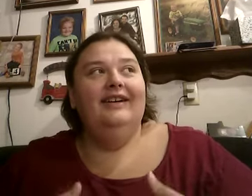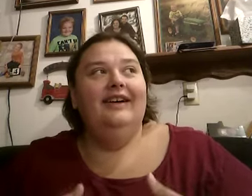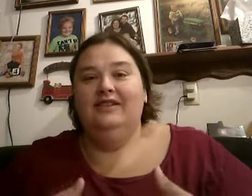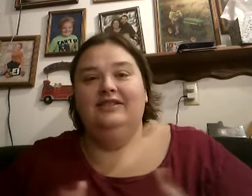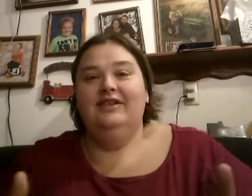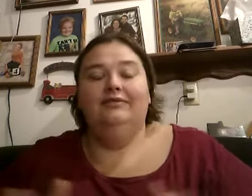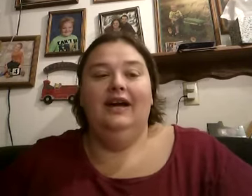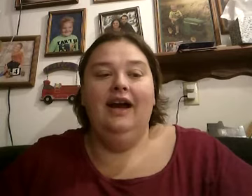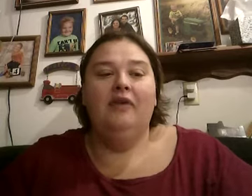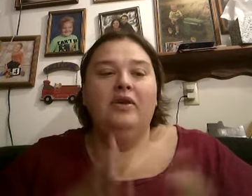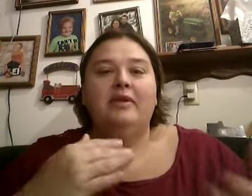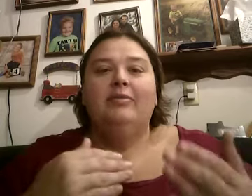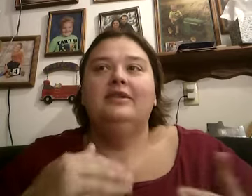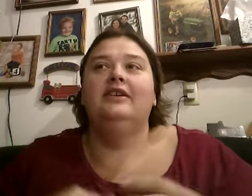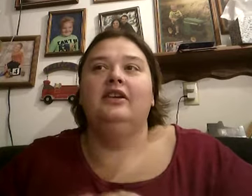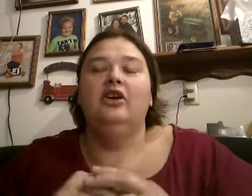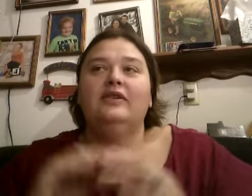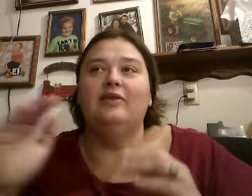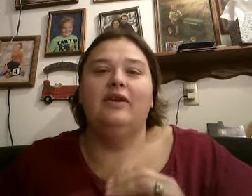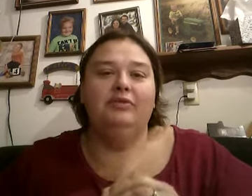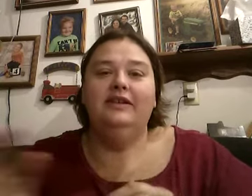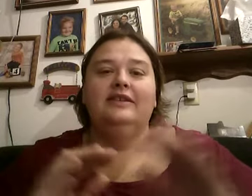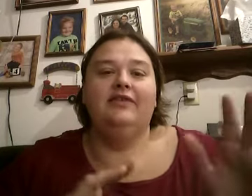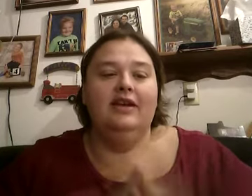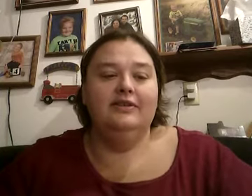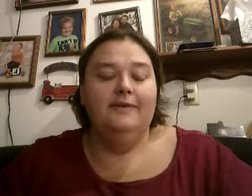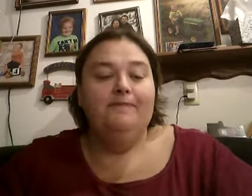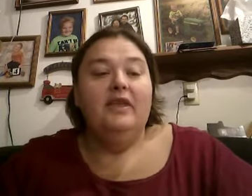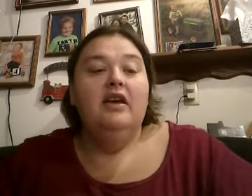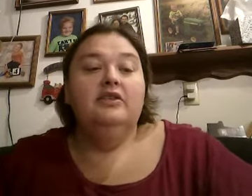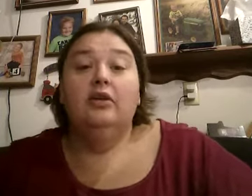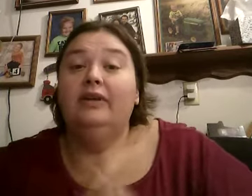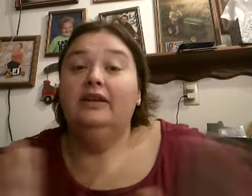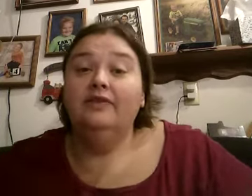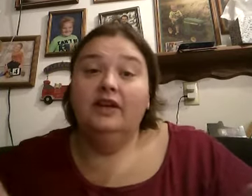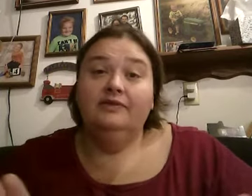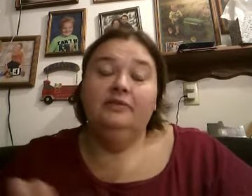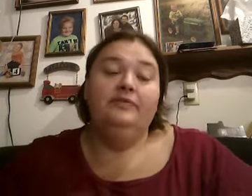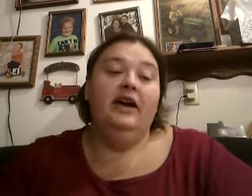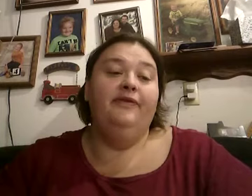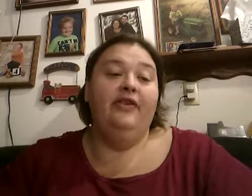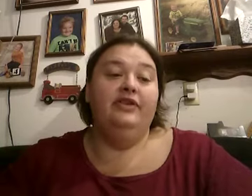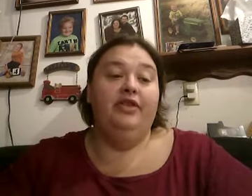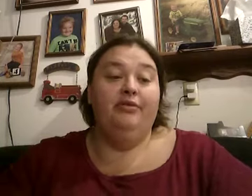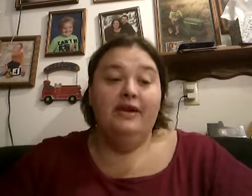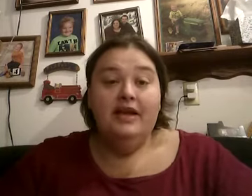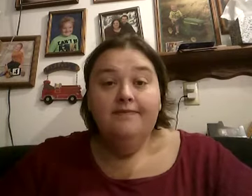I just, no. I want to be able to go as I want to please and everything else. So, but I loved all of them. I found three